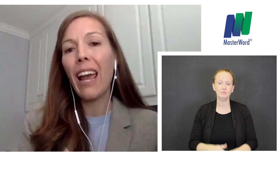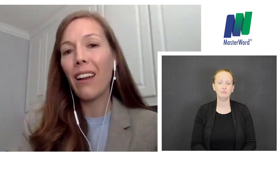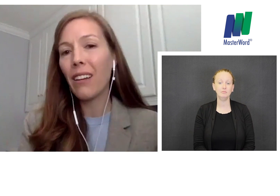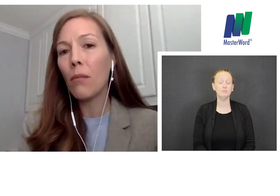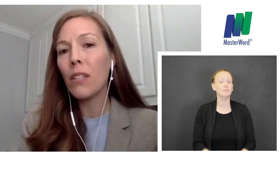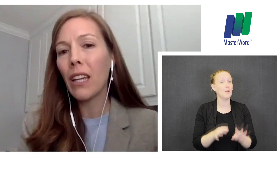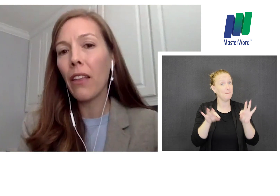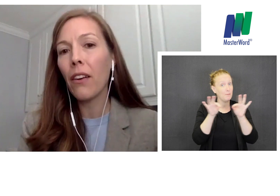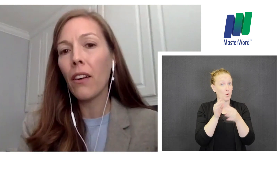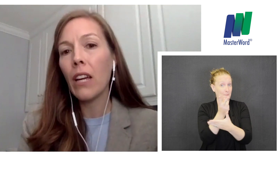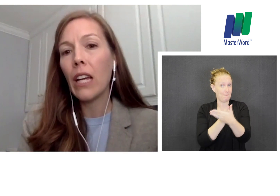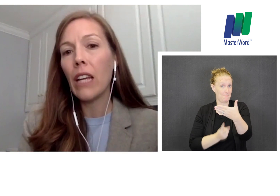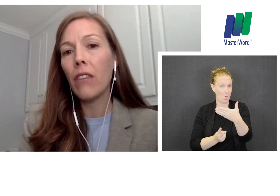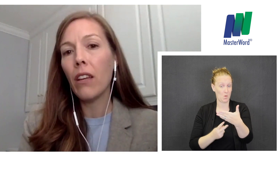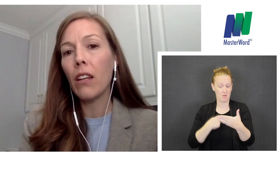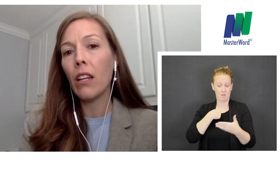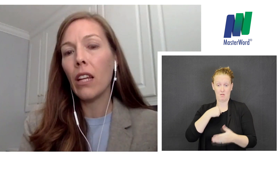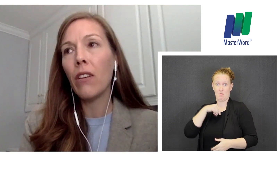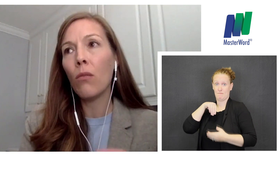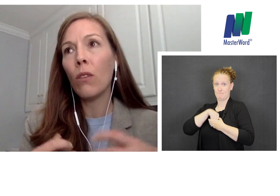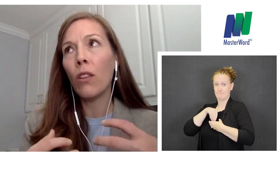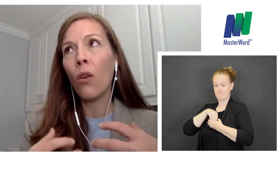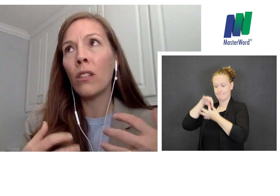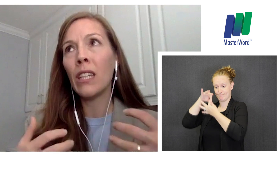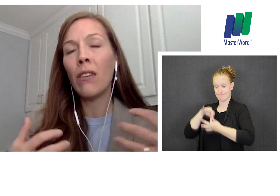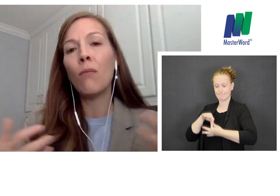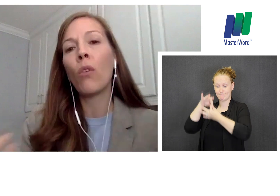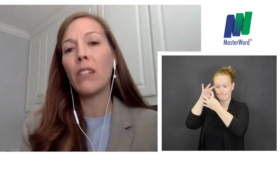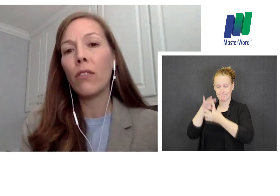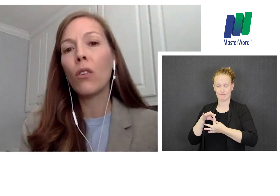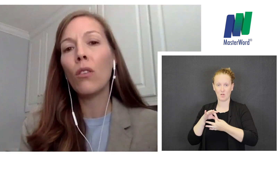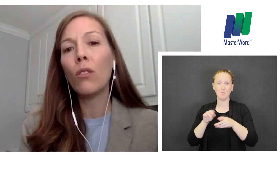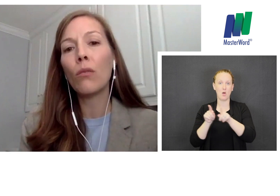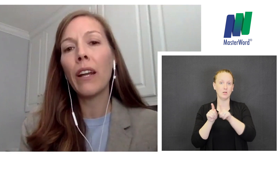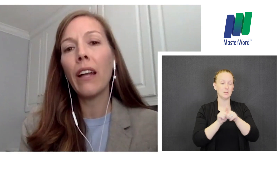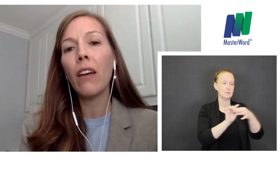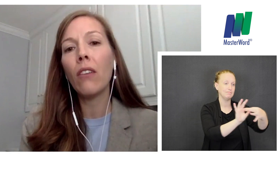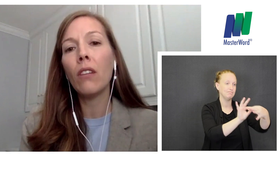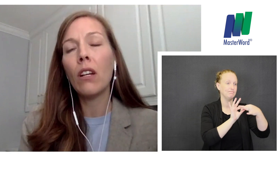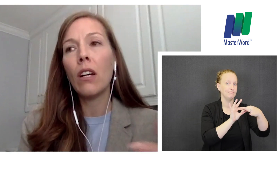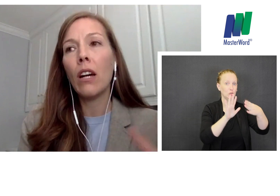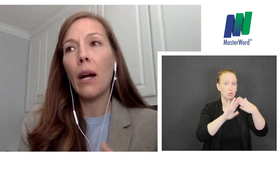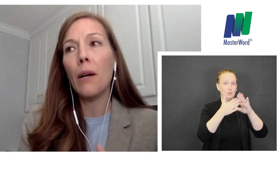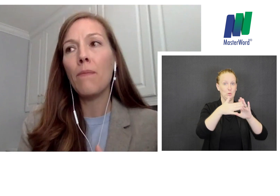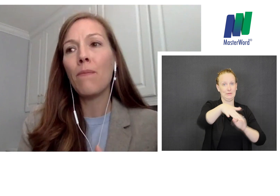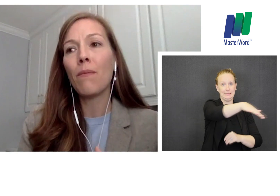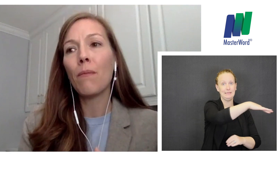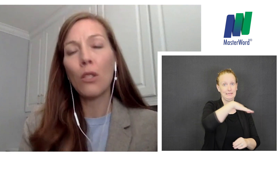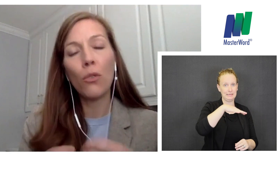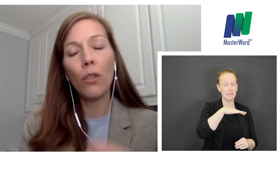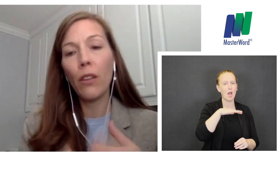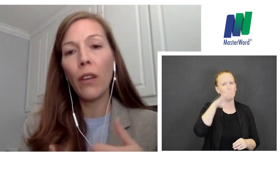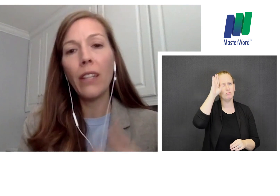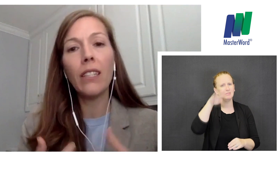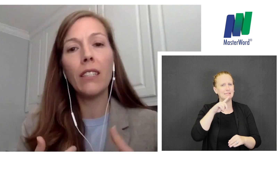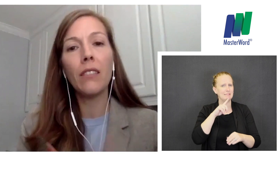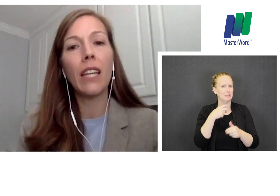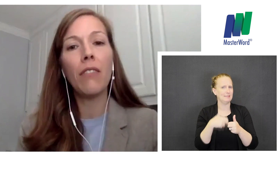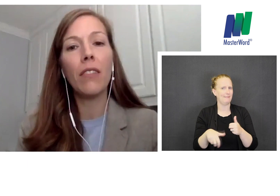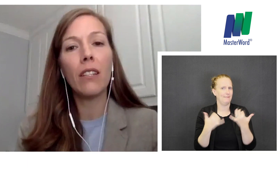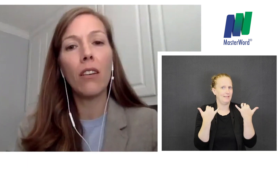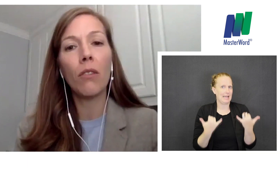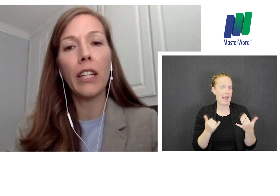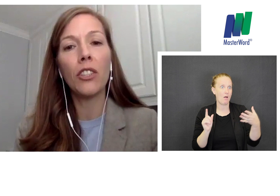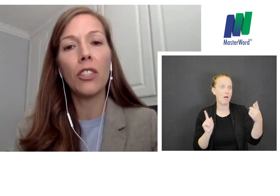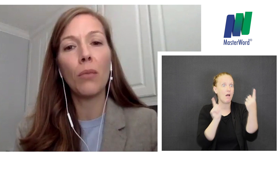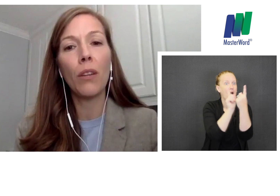community can come together, even though it's even more difficult right now. But truly, the greatest sense of